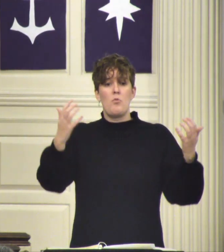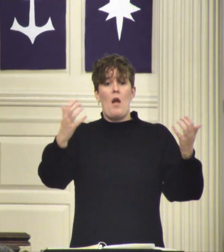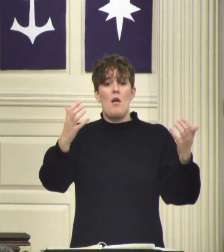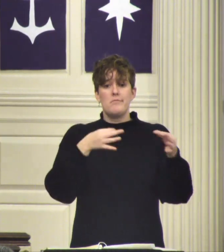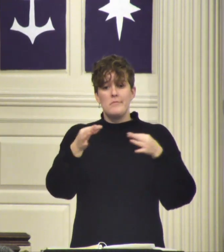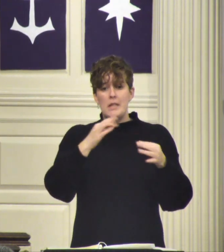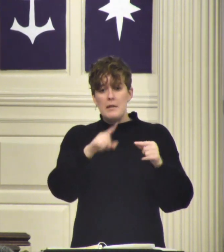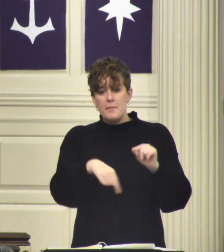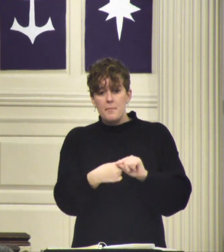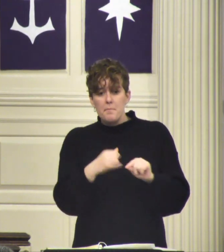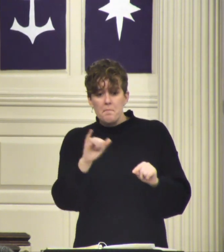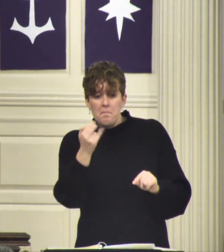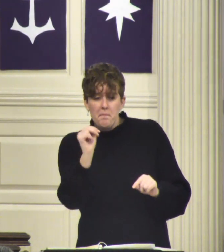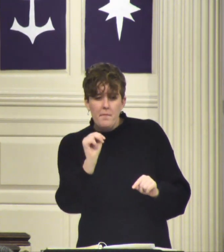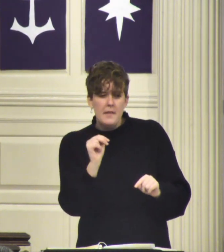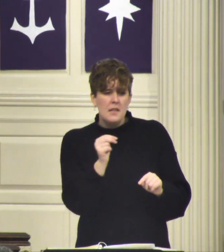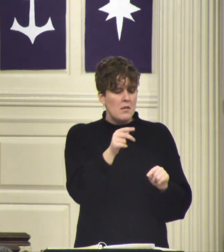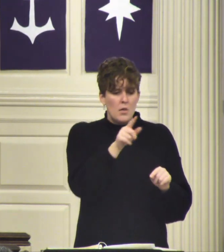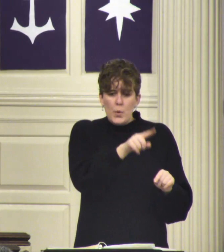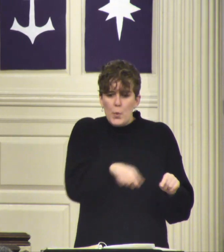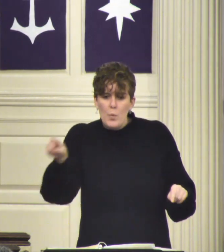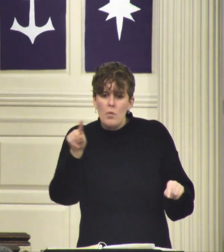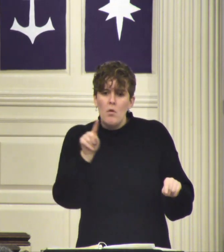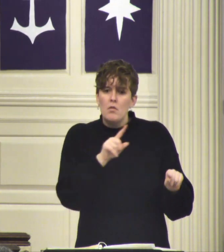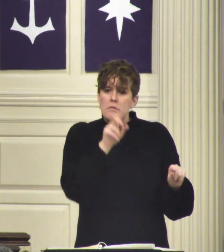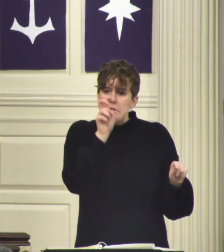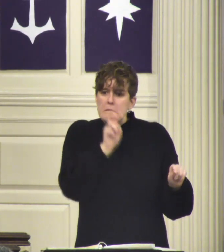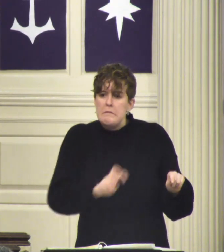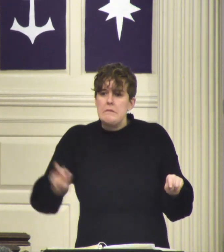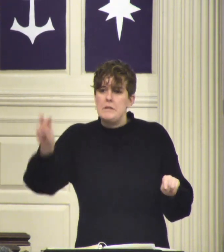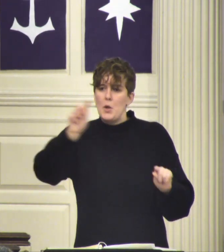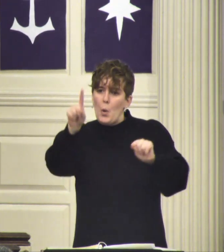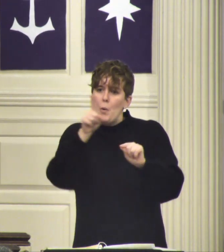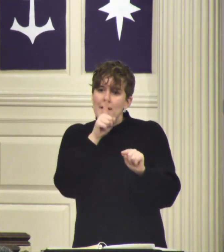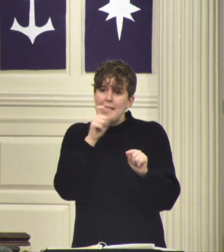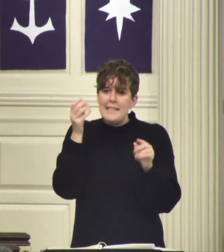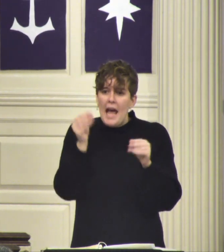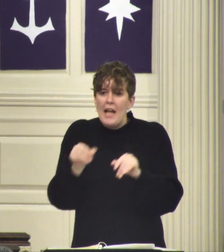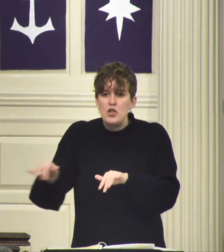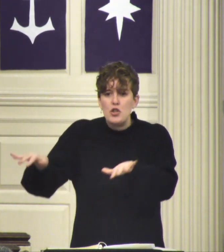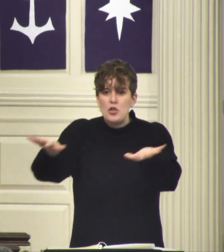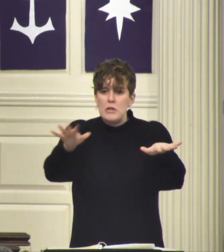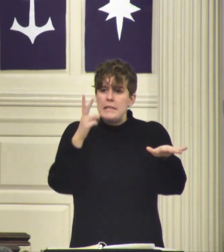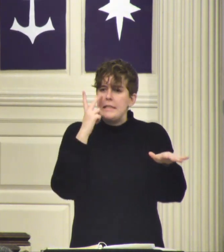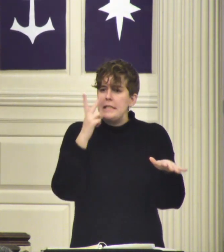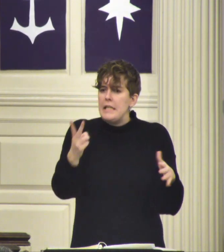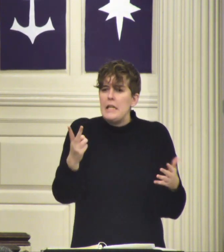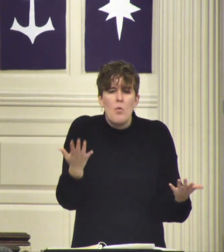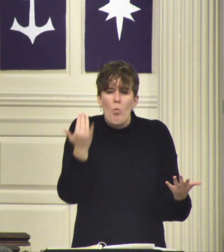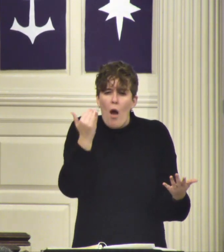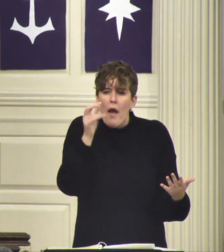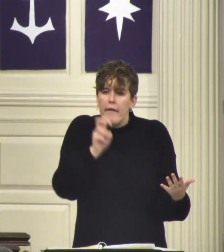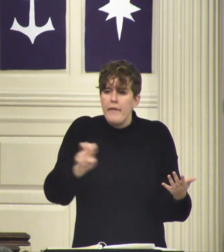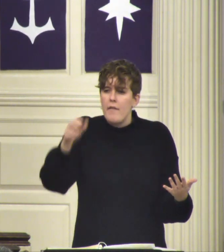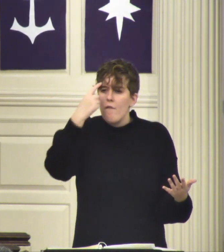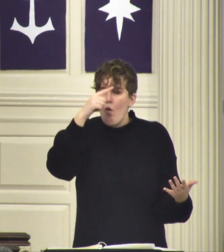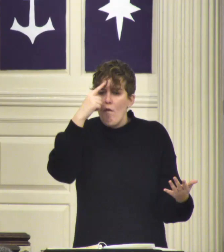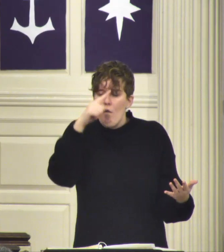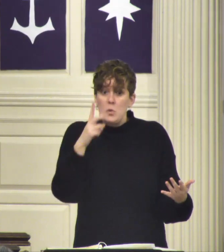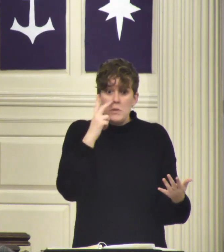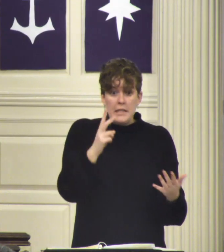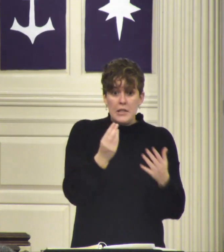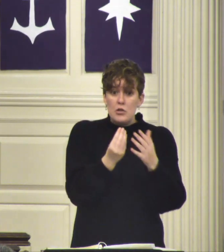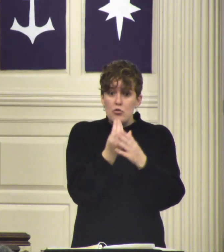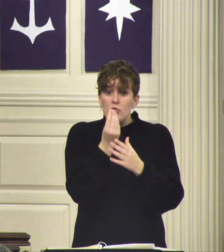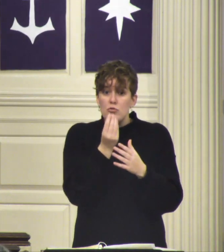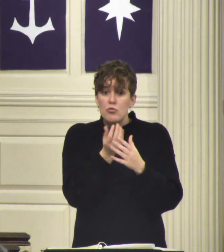you go out to the desert to see? A reed swayed by the wind? Then what did you go out